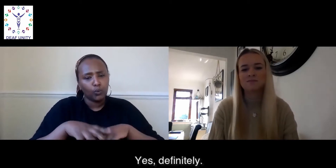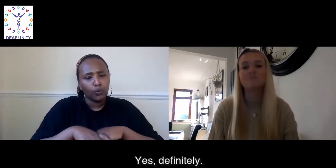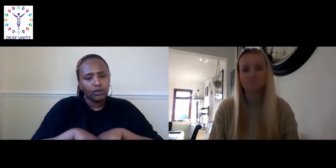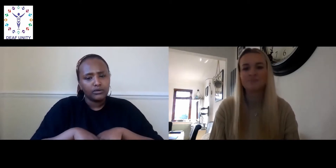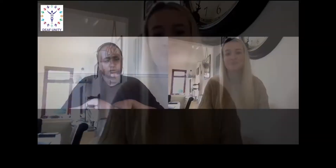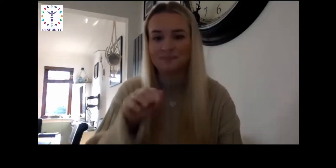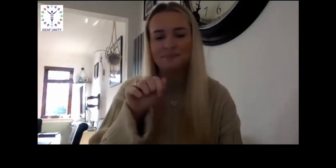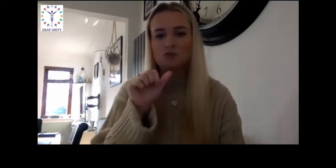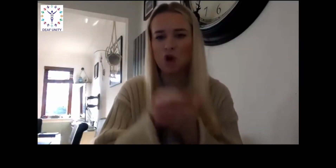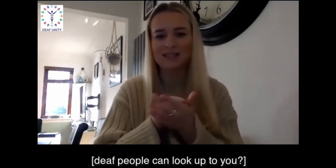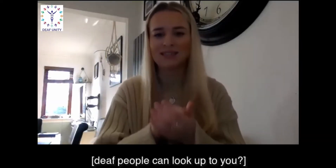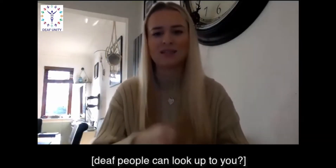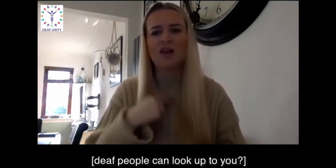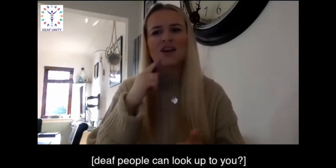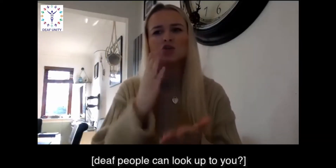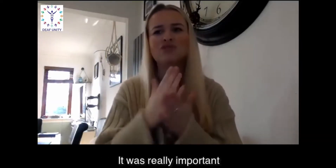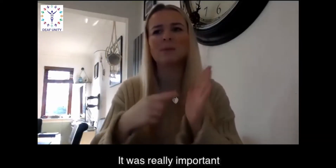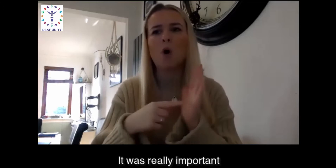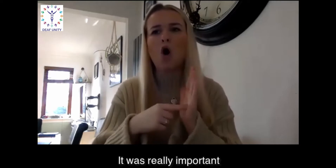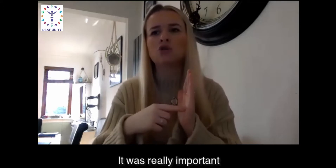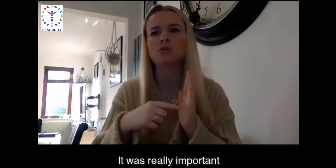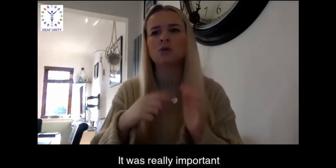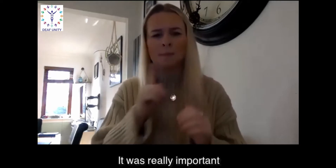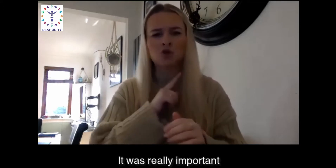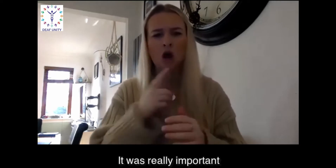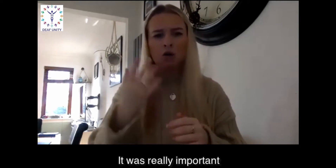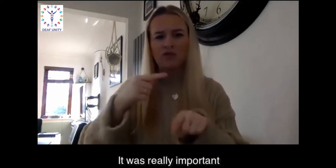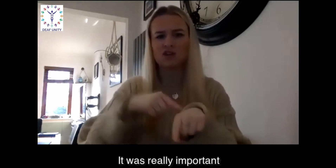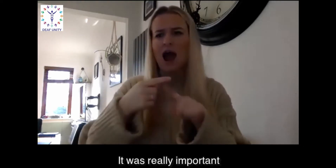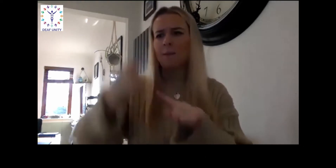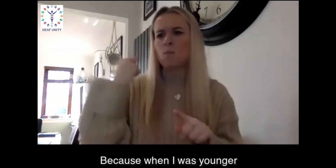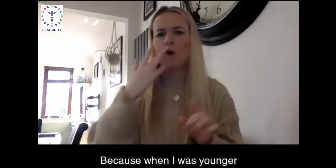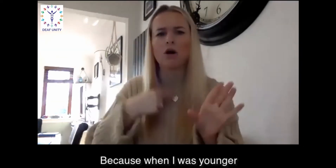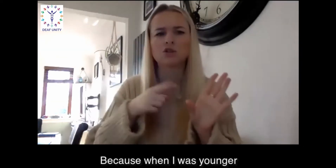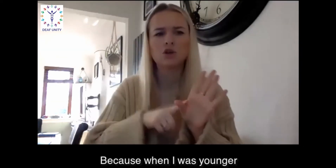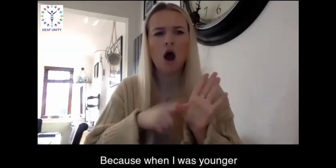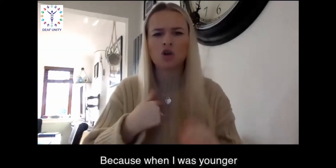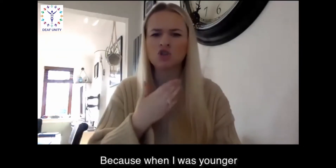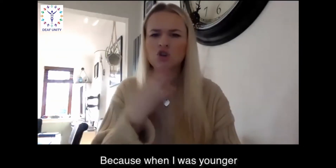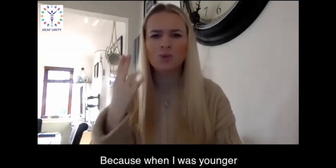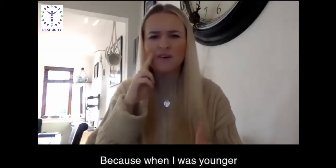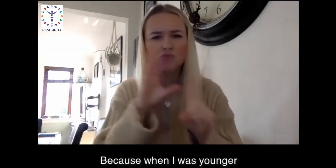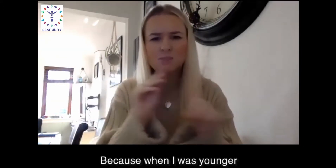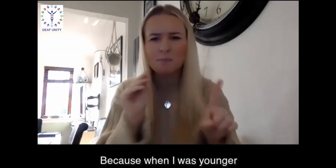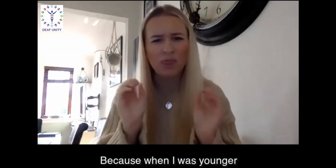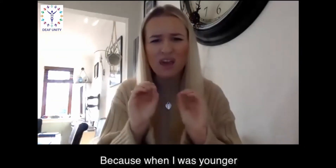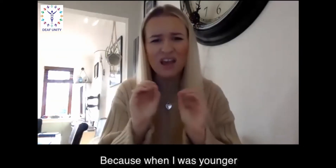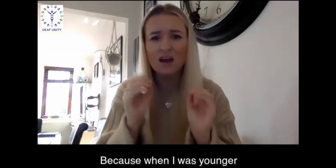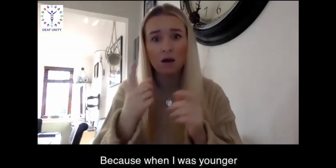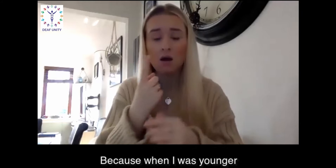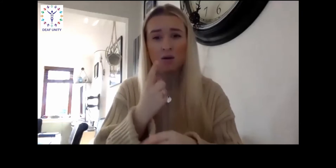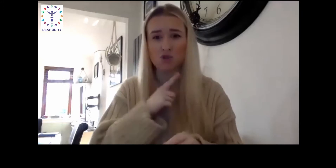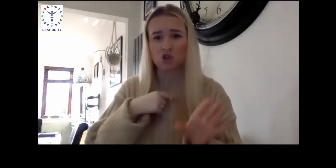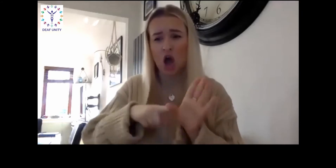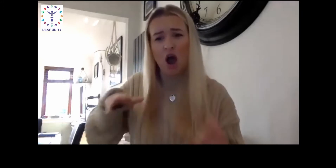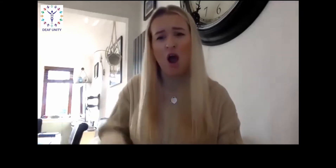look up to you. Yeah, you're right. It was really important to me at the time because when I was younger, there were no deaf models